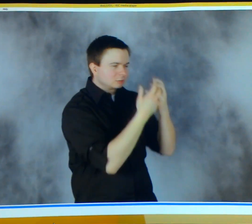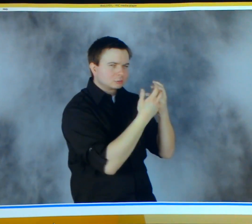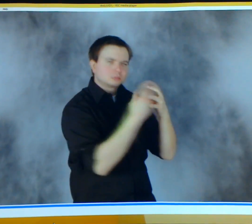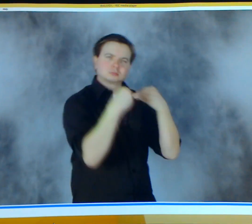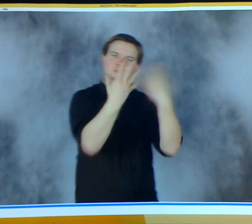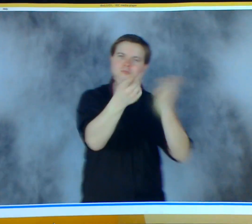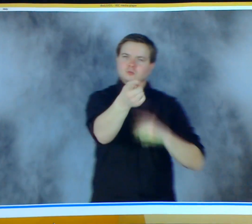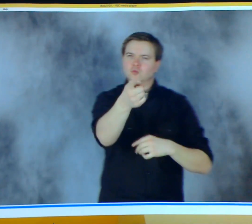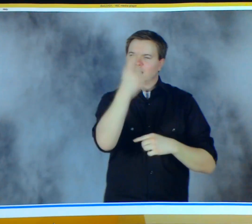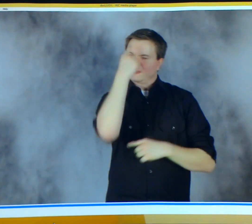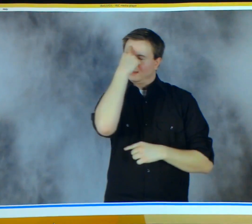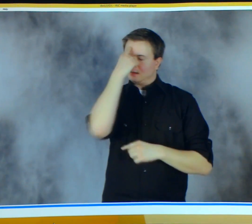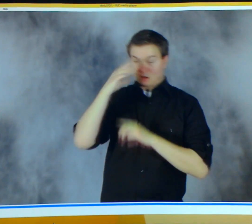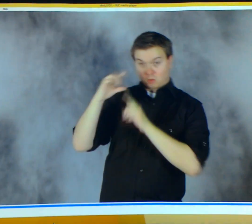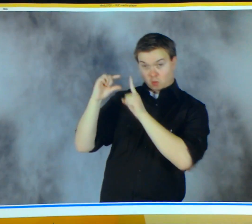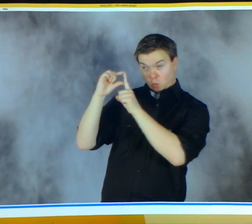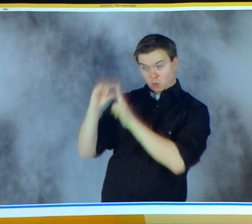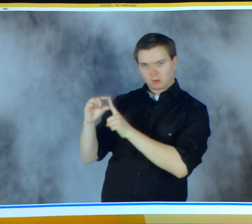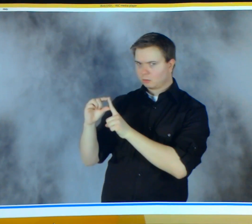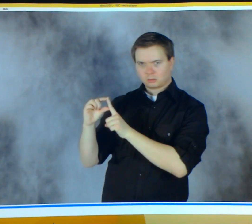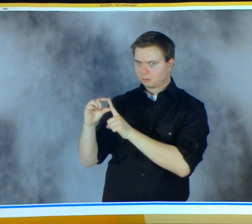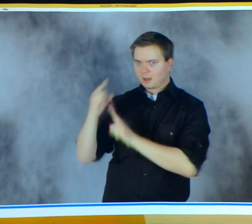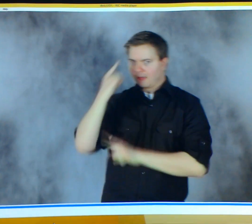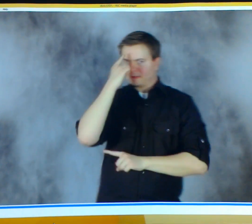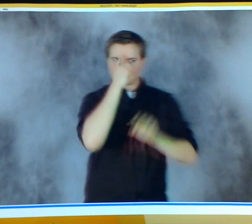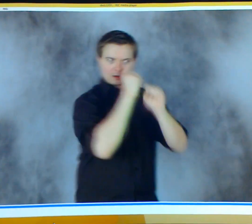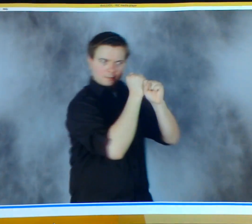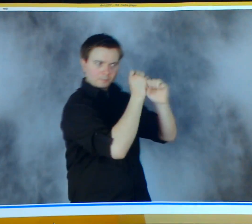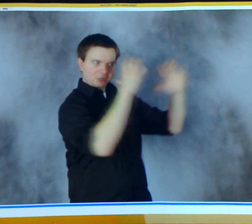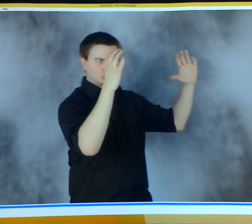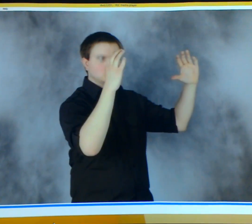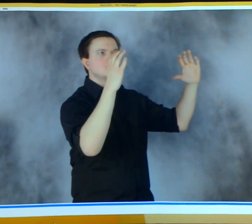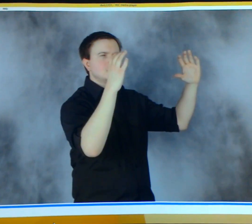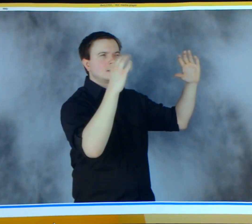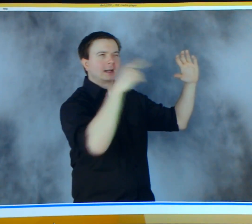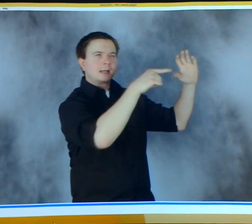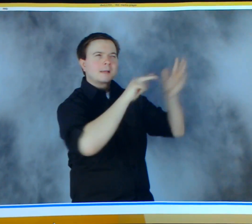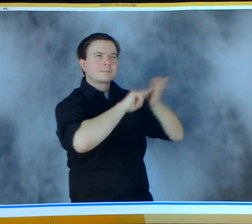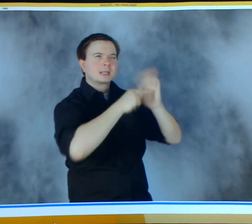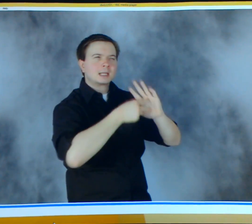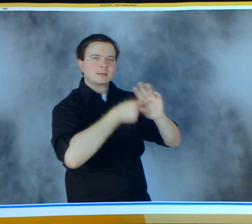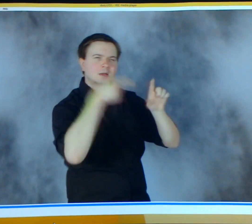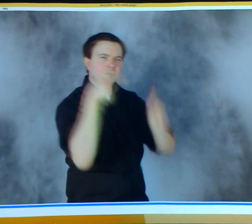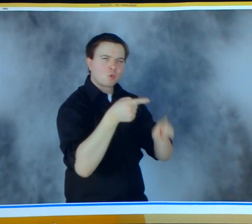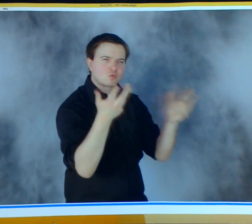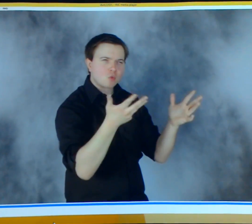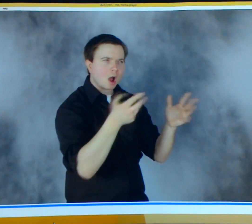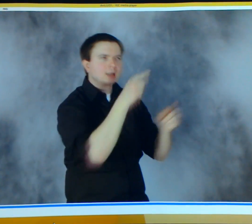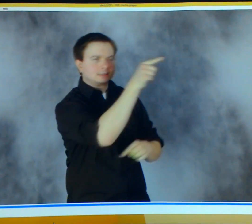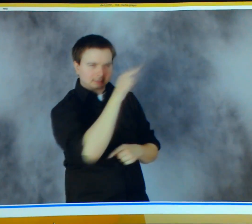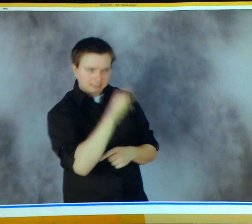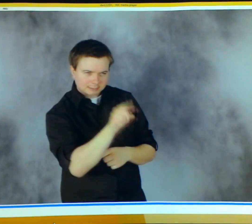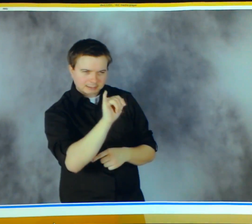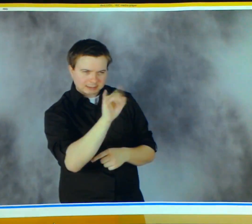which one do I really think matches the idiom the best? Now, don't get stuck thinking in the exact words, but think in the big